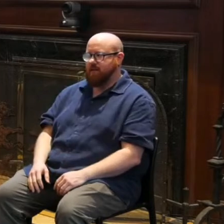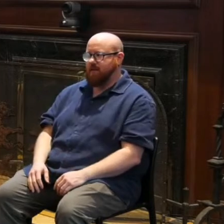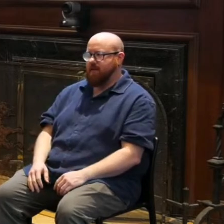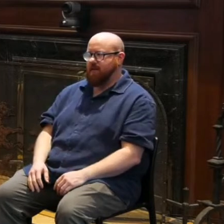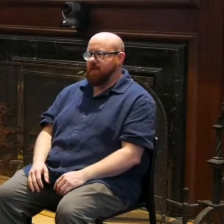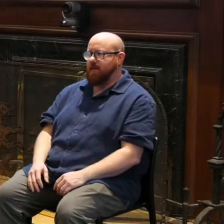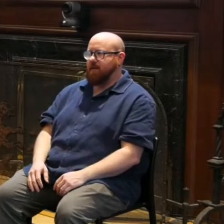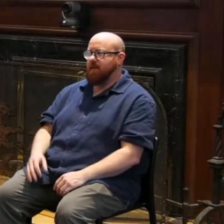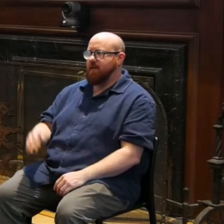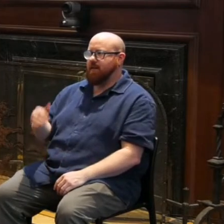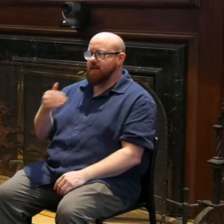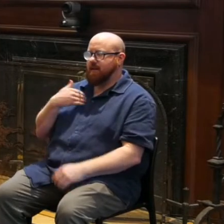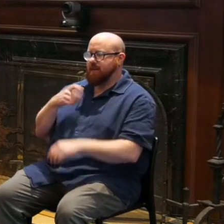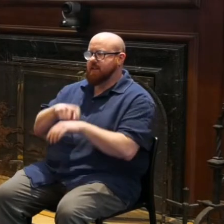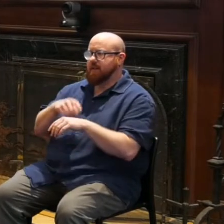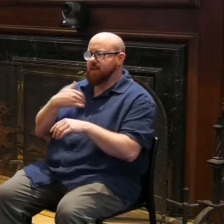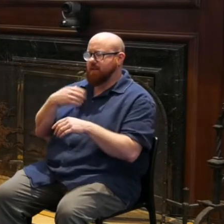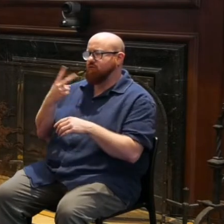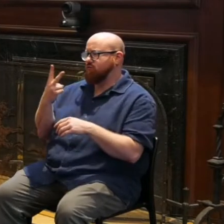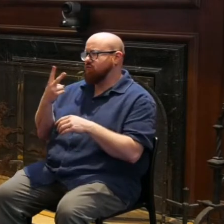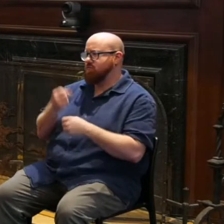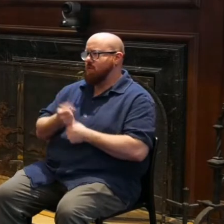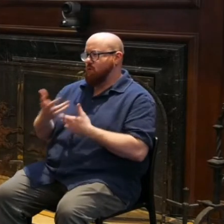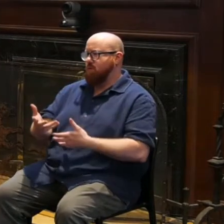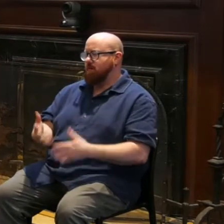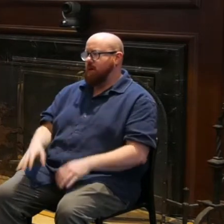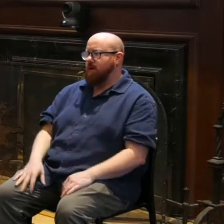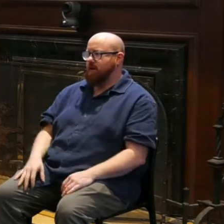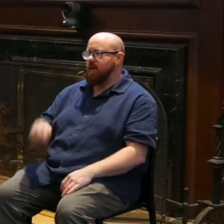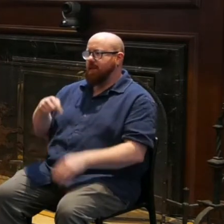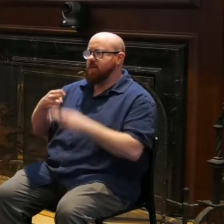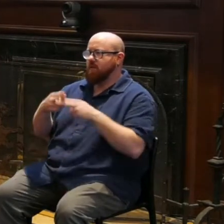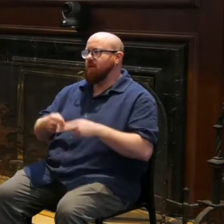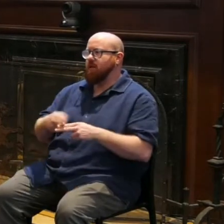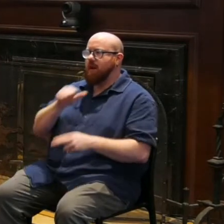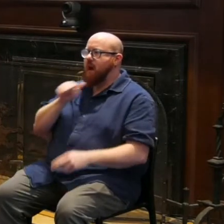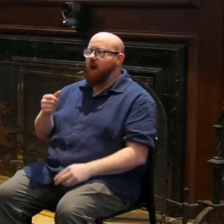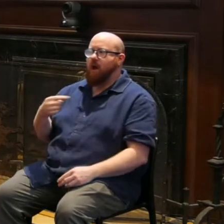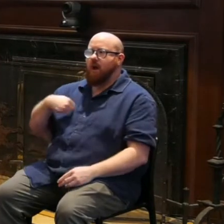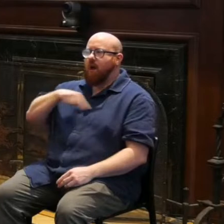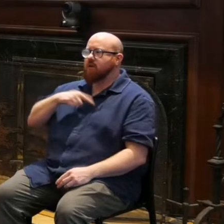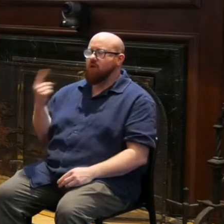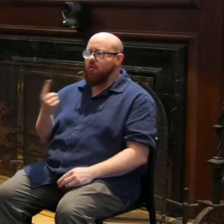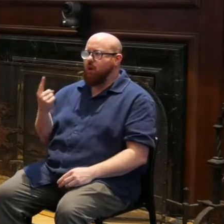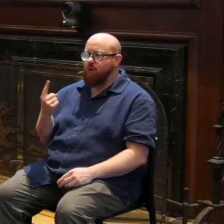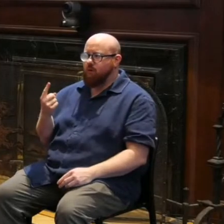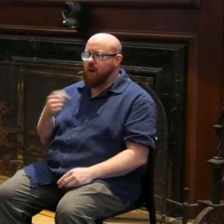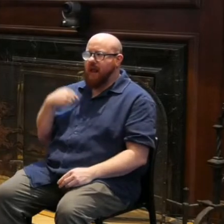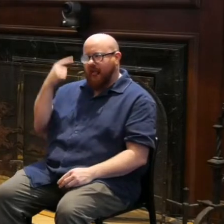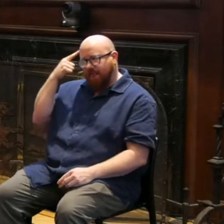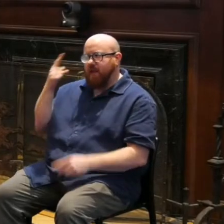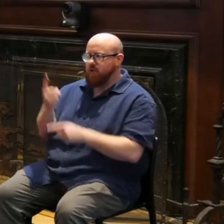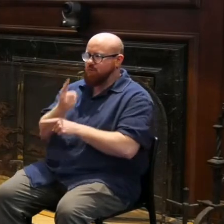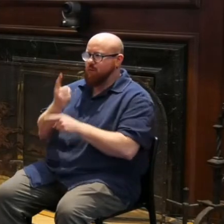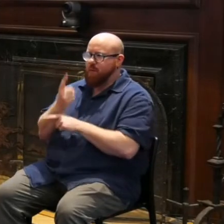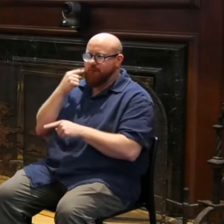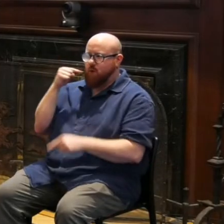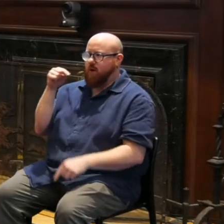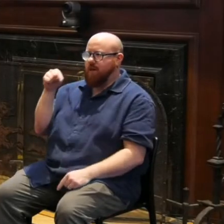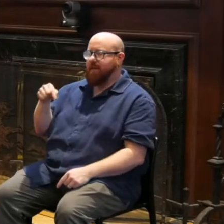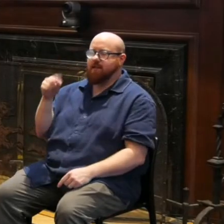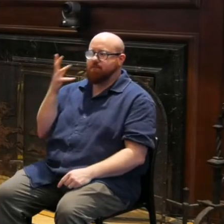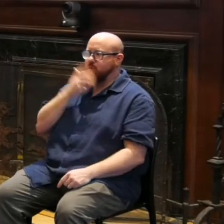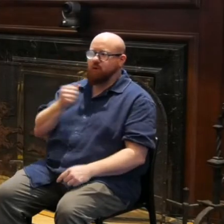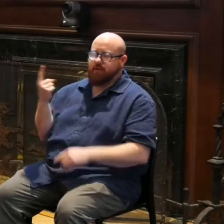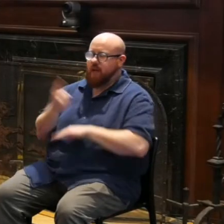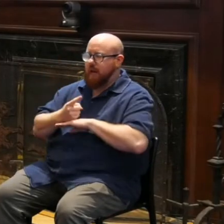I've got time, I think, for two poems. This one is called Not Us Alone. and I think it's appropriate for this beautiful